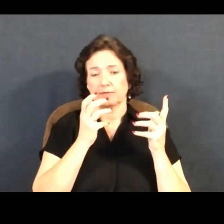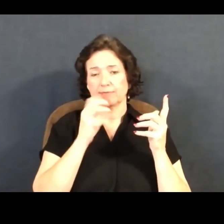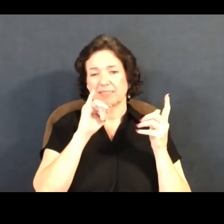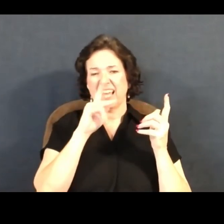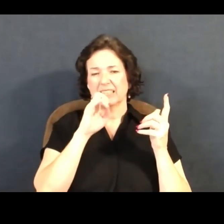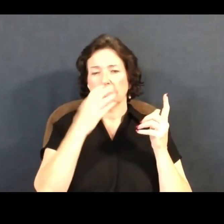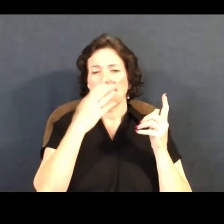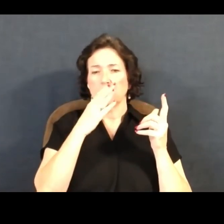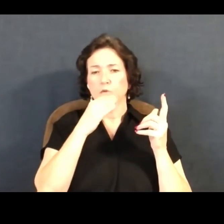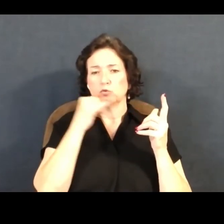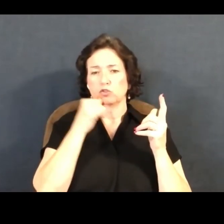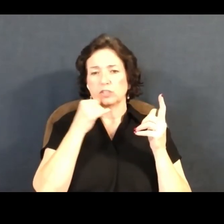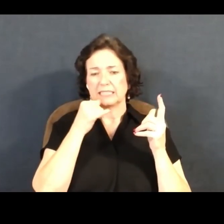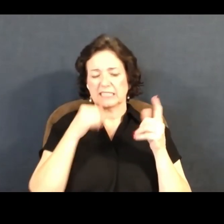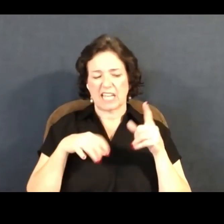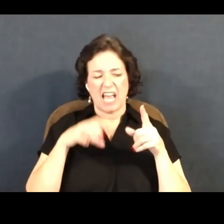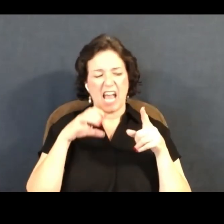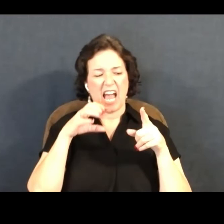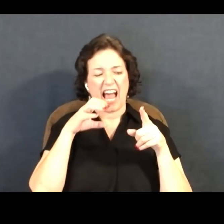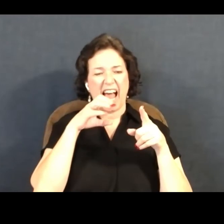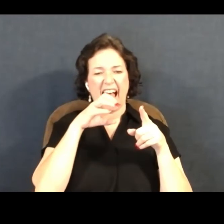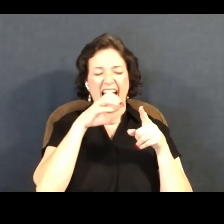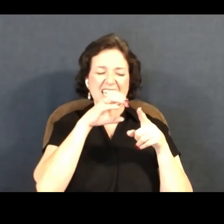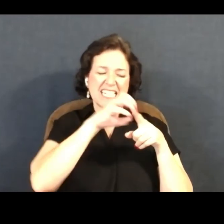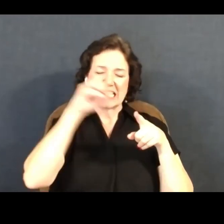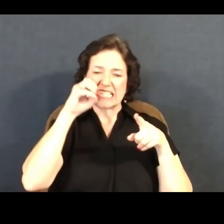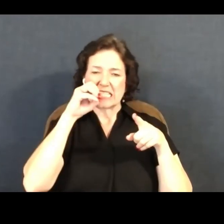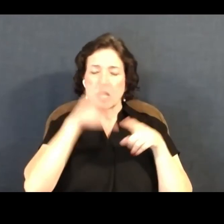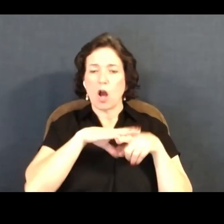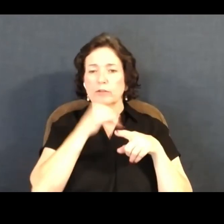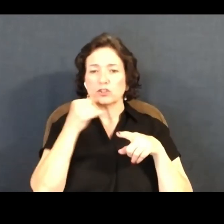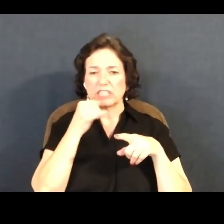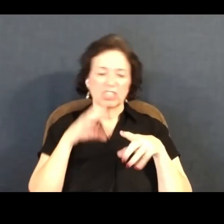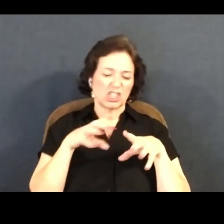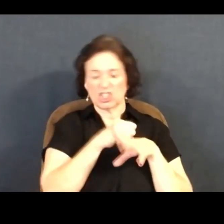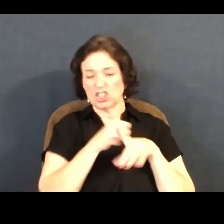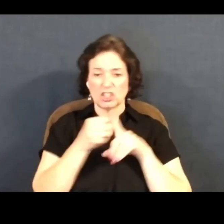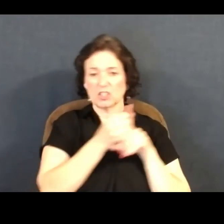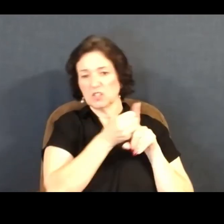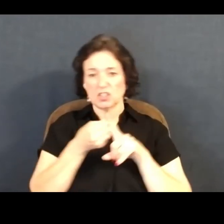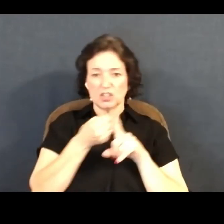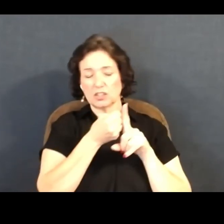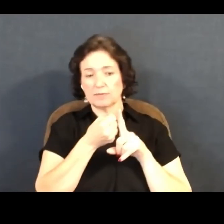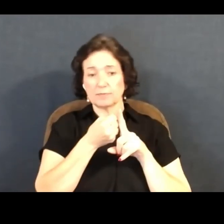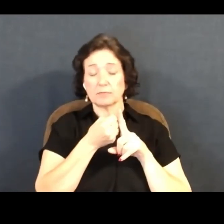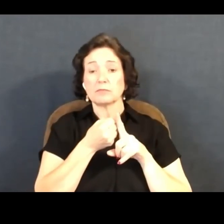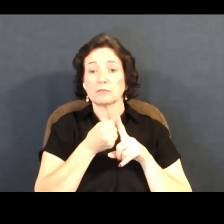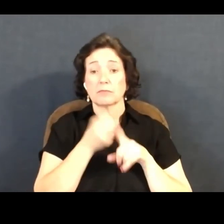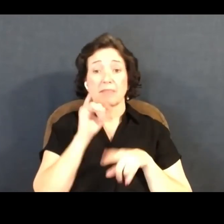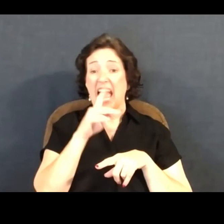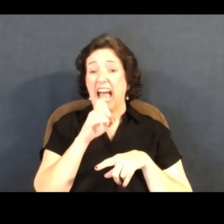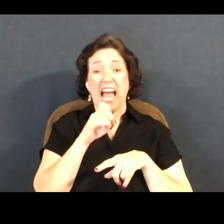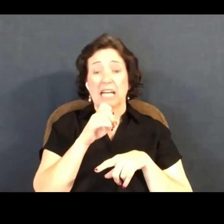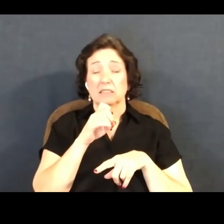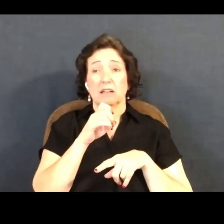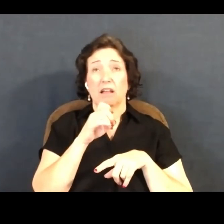blue jeans. But he missed the leg and just clamped right down on the blue jean leg, fortunately for Ike. But Ike never stopped a bit. He